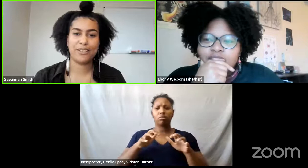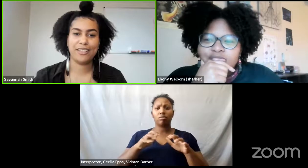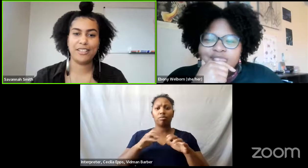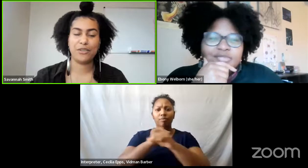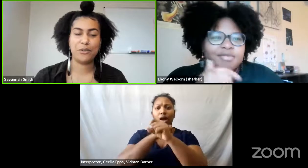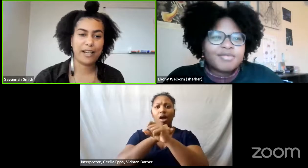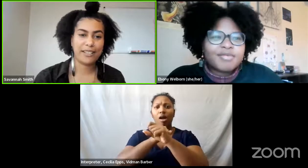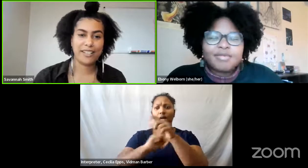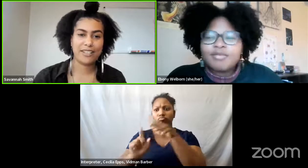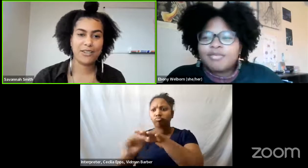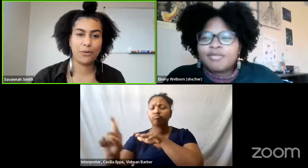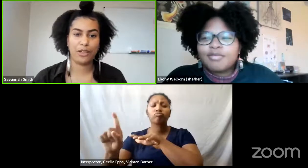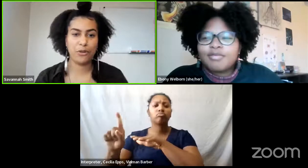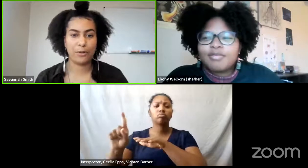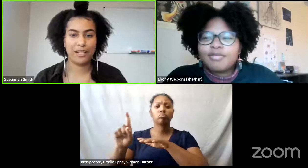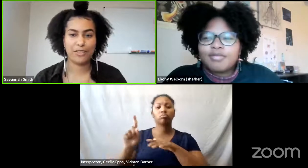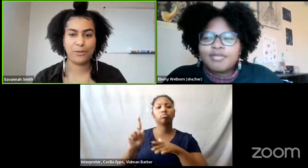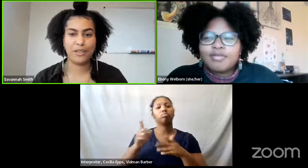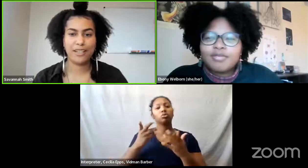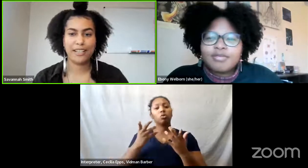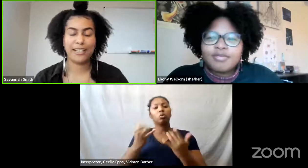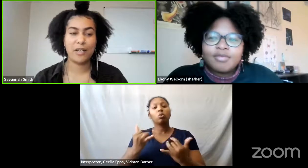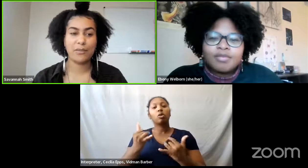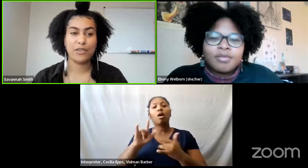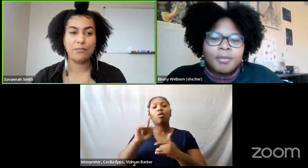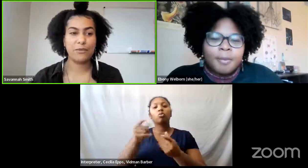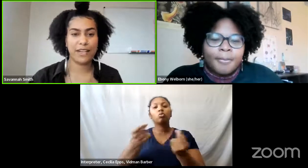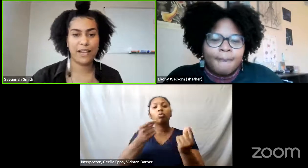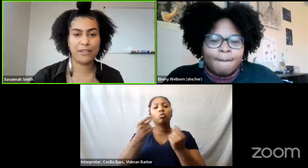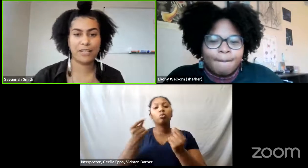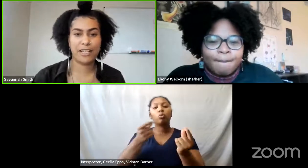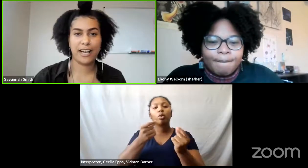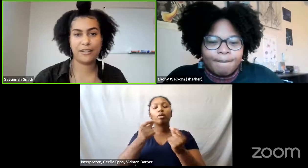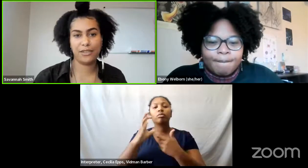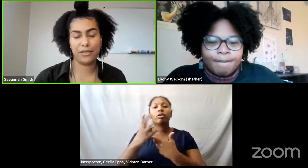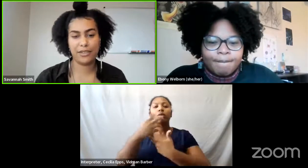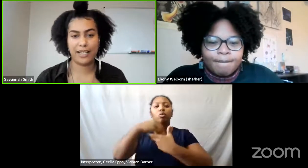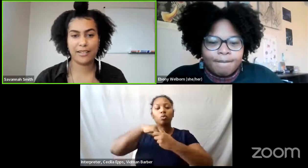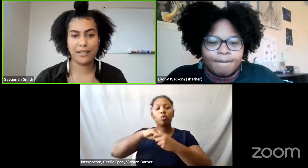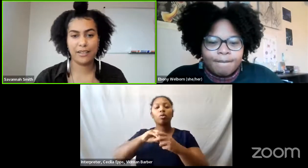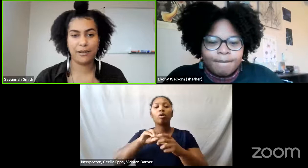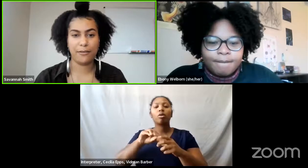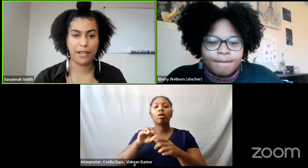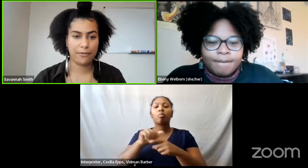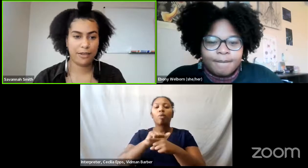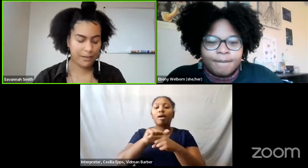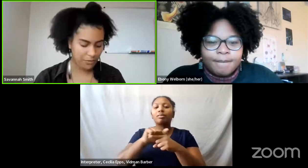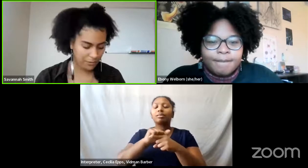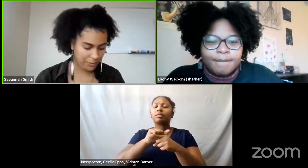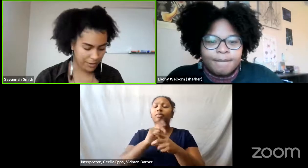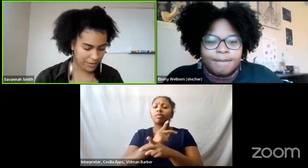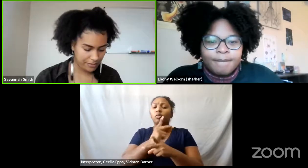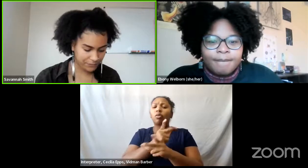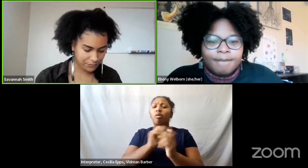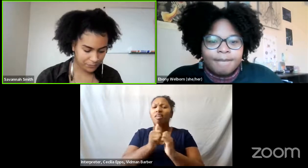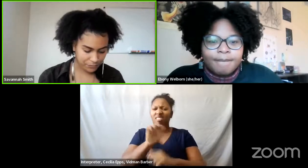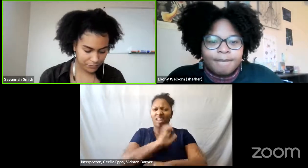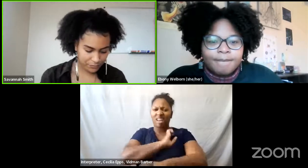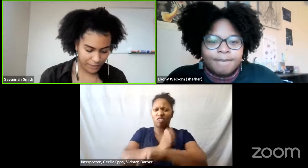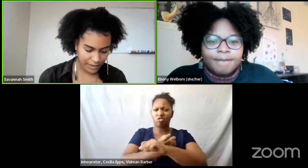able to do a practice or incorporate a tool that helps you move that energy out of those states of fight, or